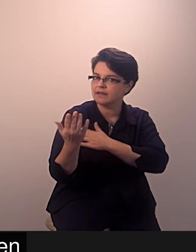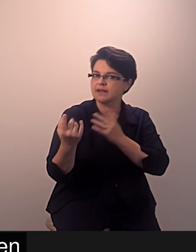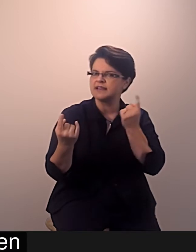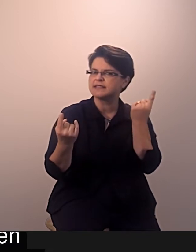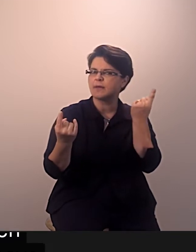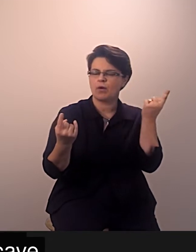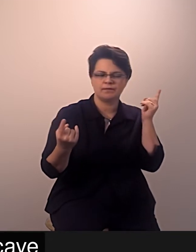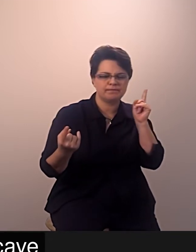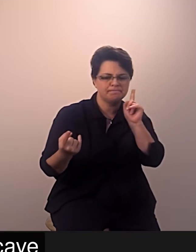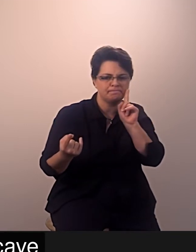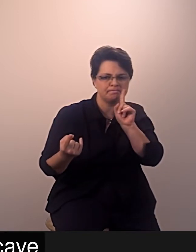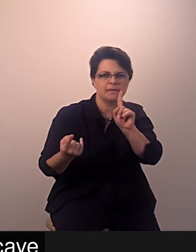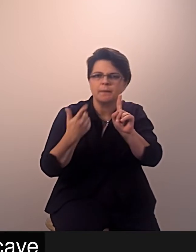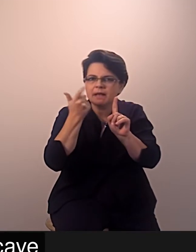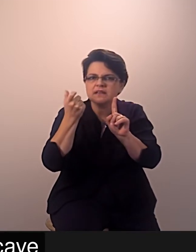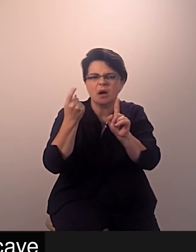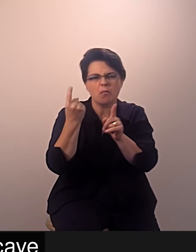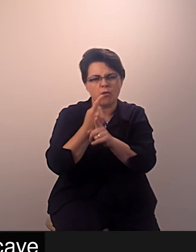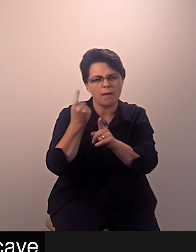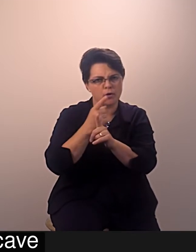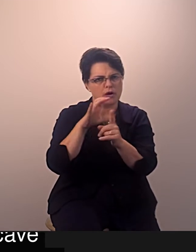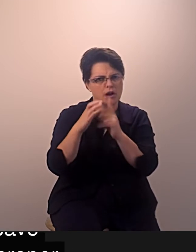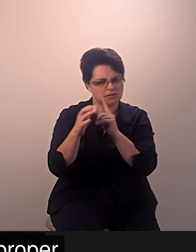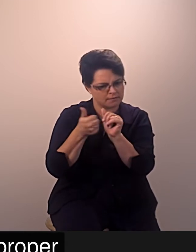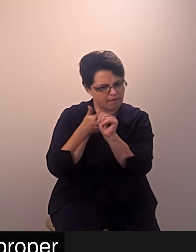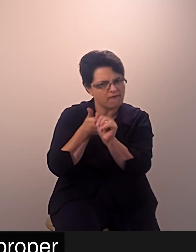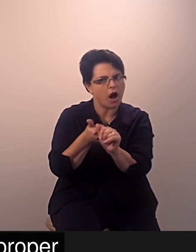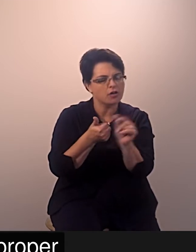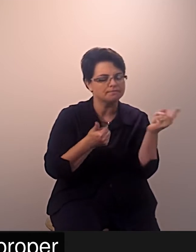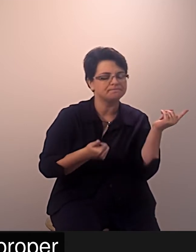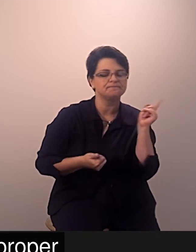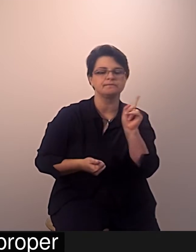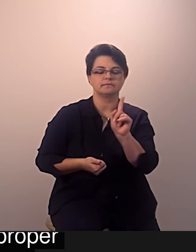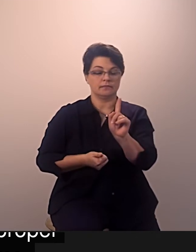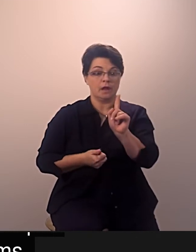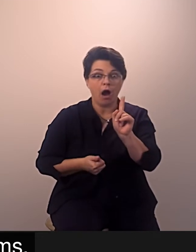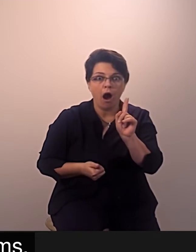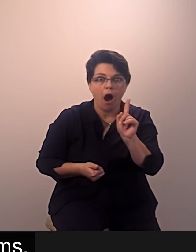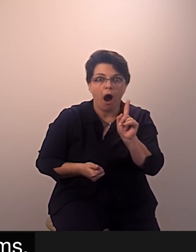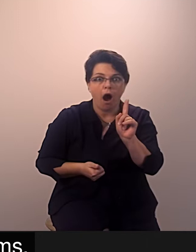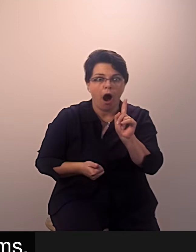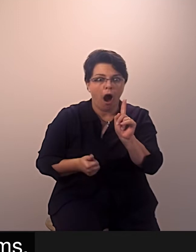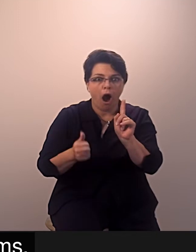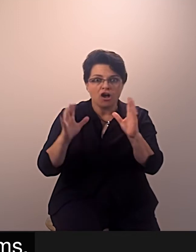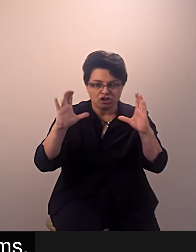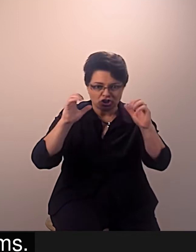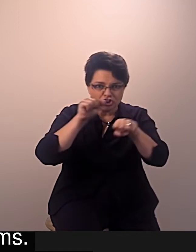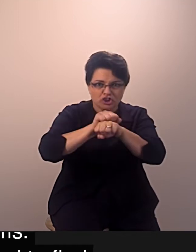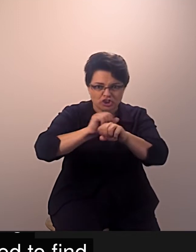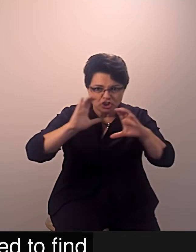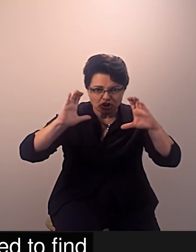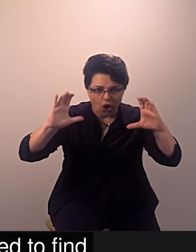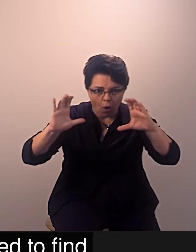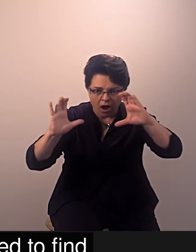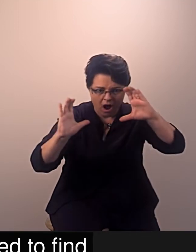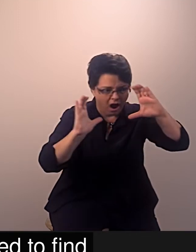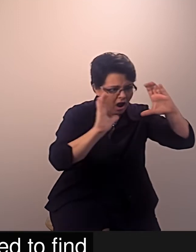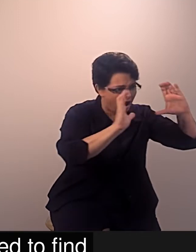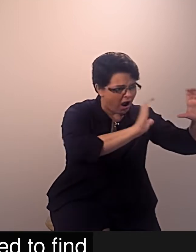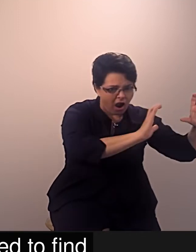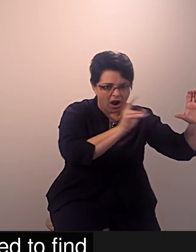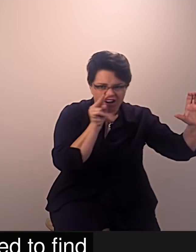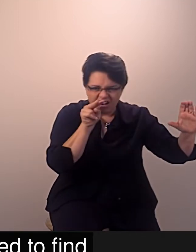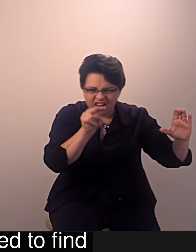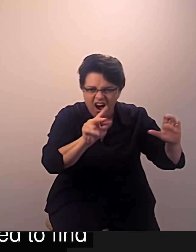to perform the proper burial customs. They were surprised to find the stone rolled away, and Jesus was